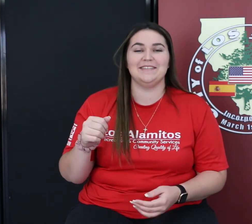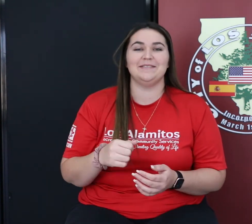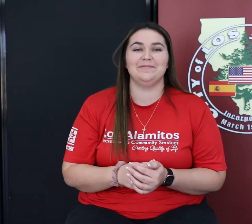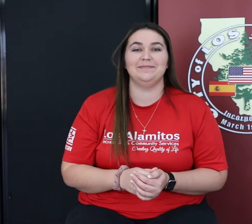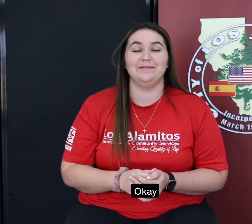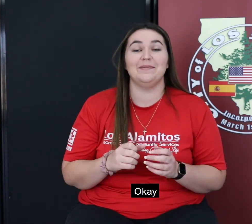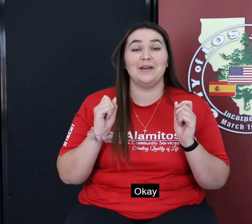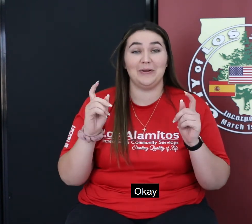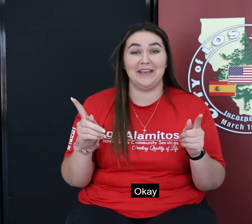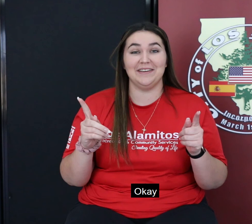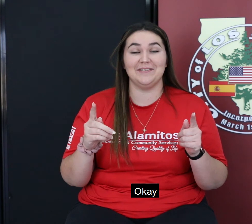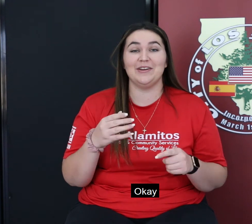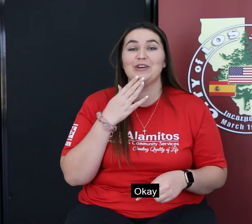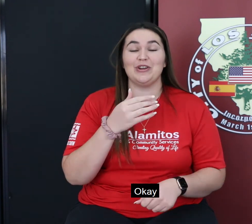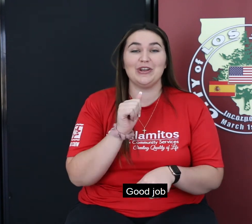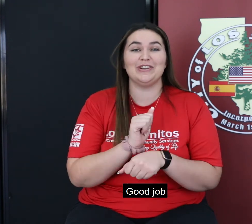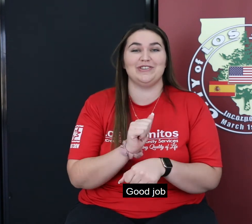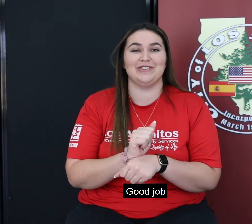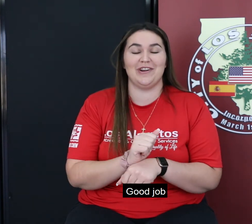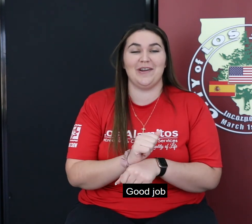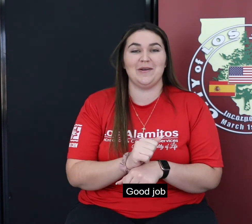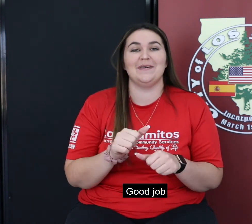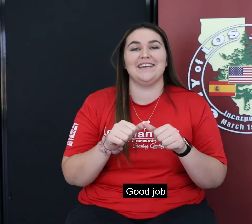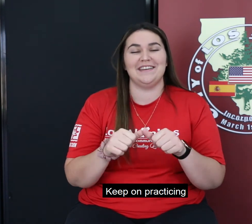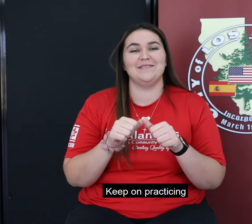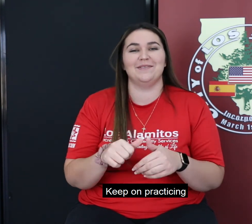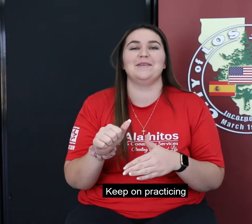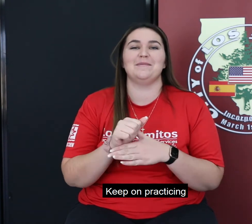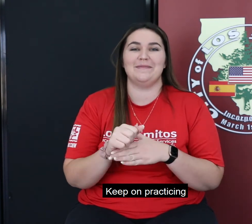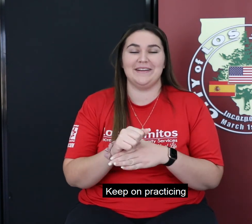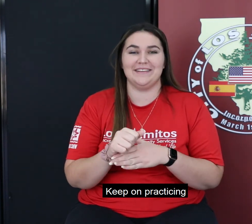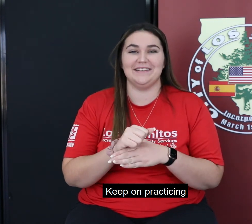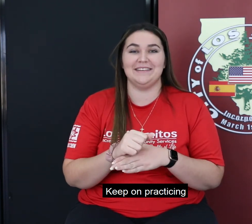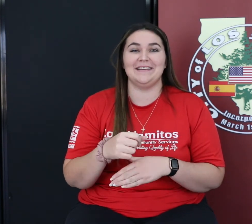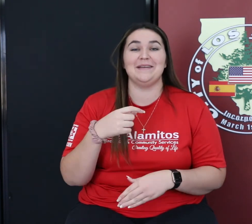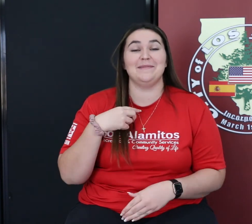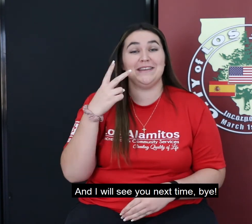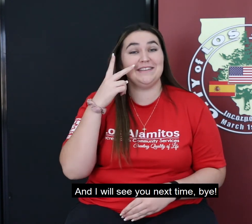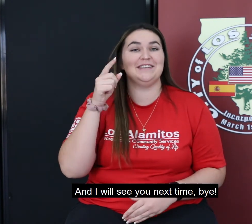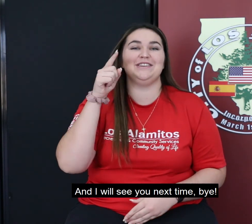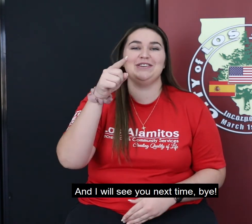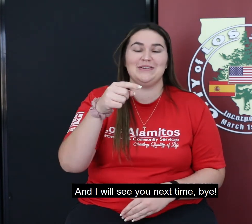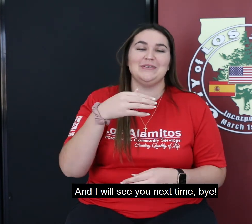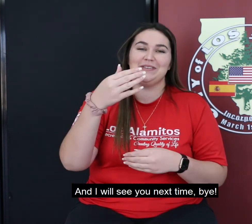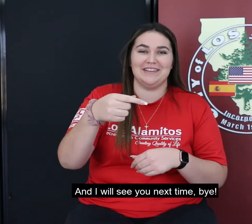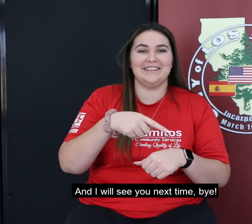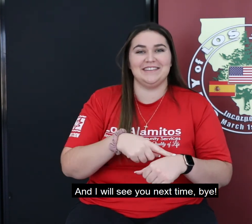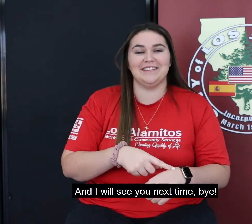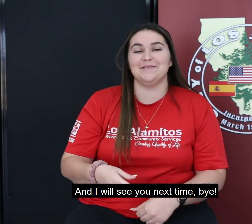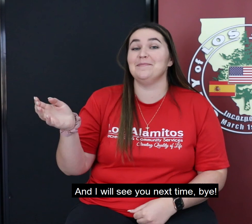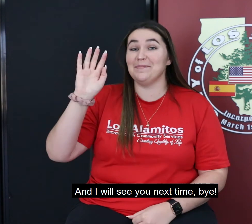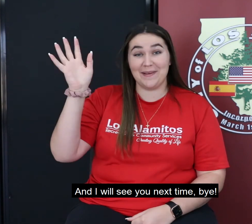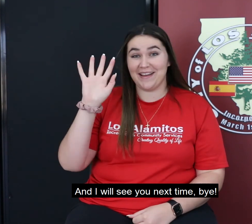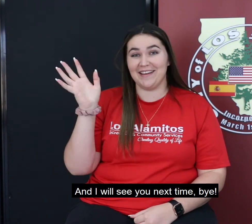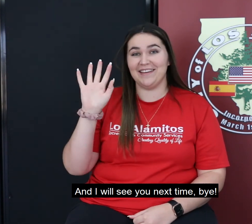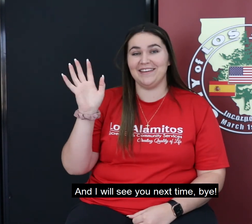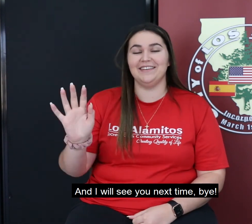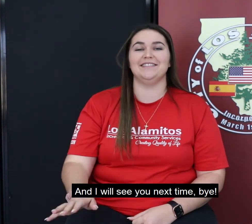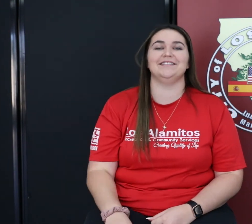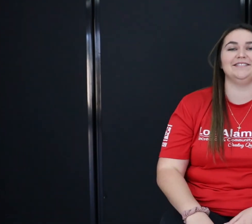Okay, good job. Keep on practicing. And I will see you next time. Bye. For